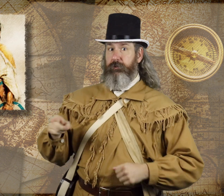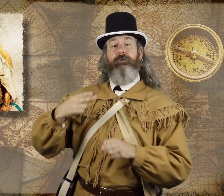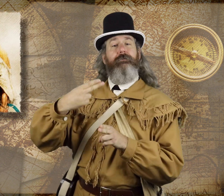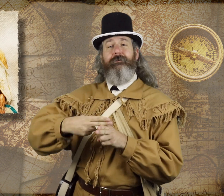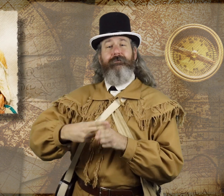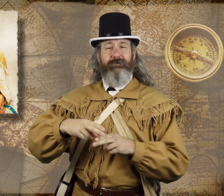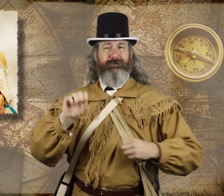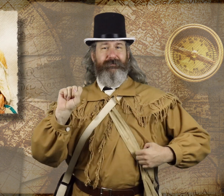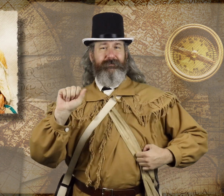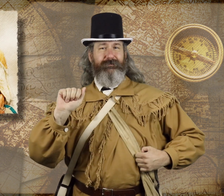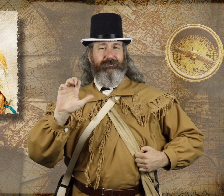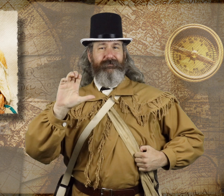Sacagawea.